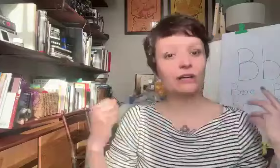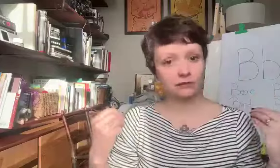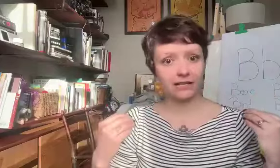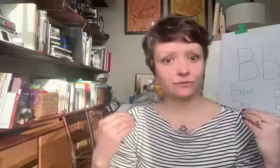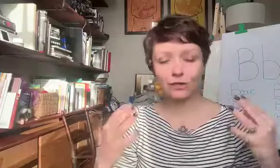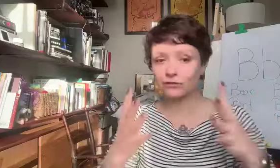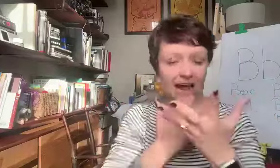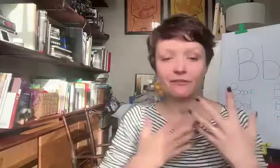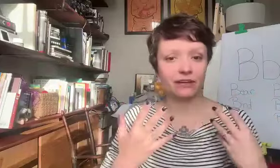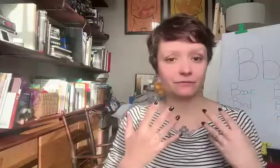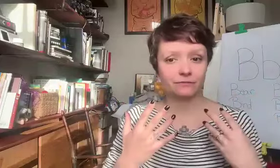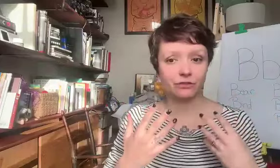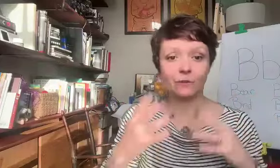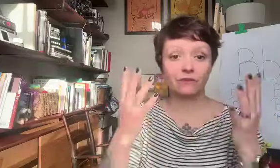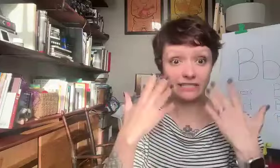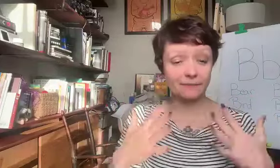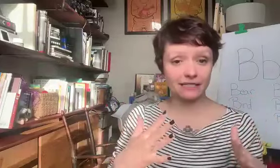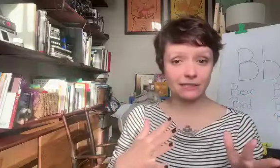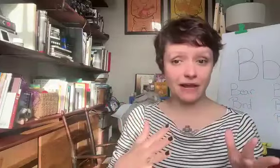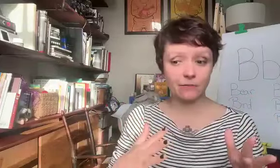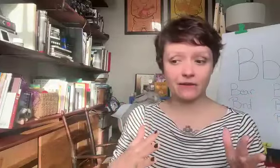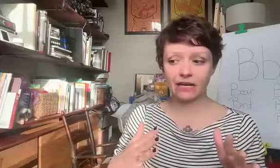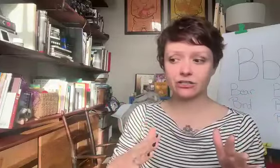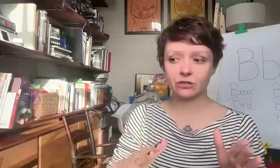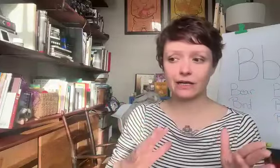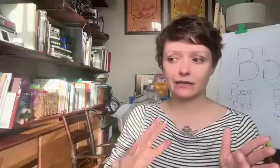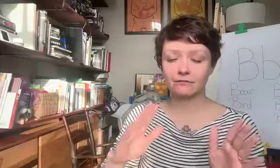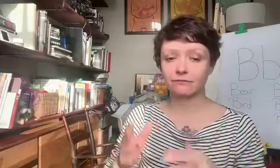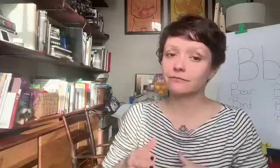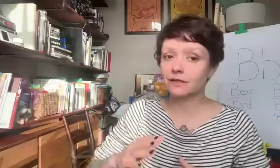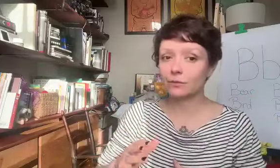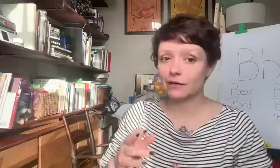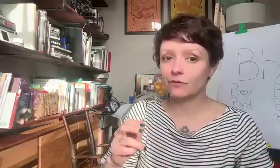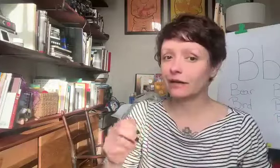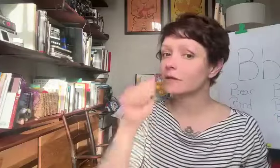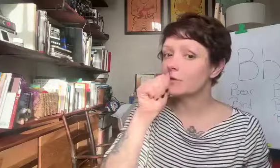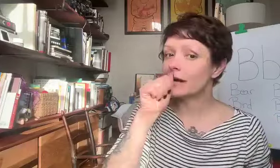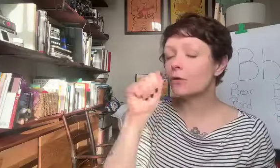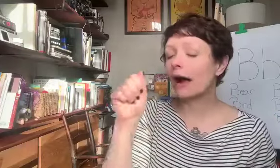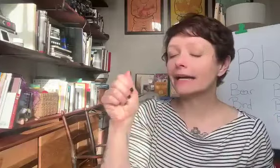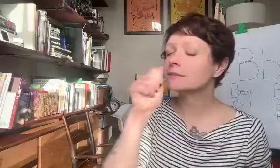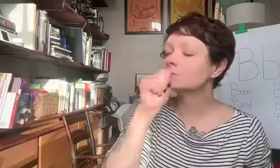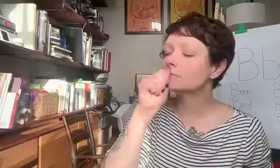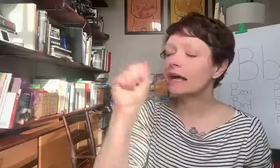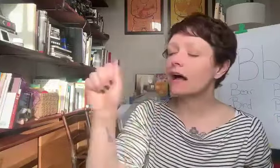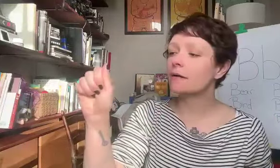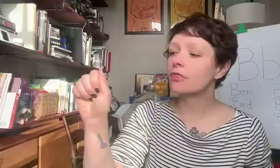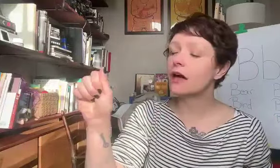sensorial class. We use it everything. So let's get back to this behavior modification so we can move on. Ready? Quiet. Thumb